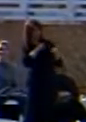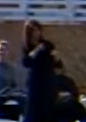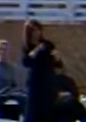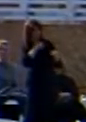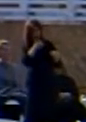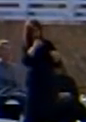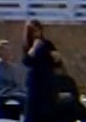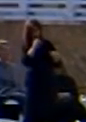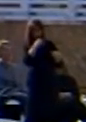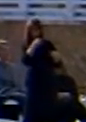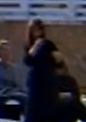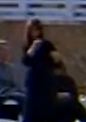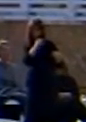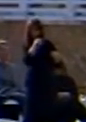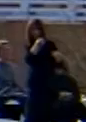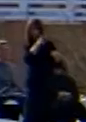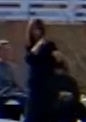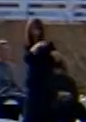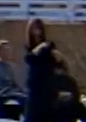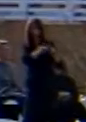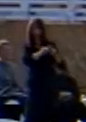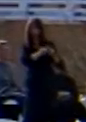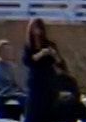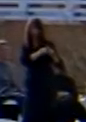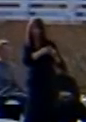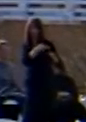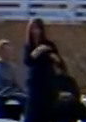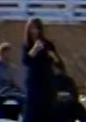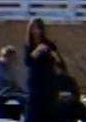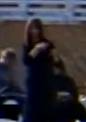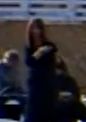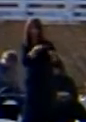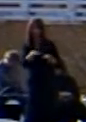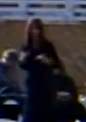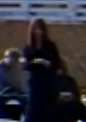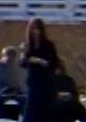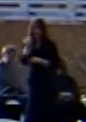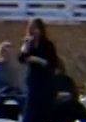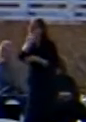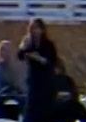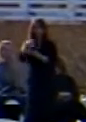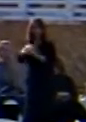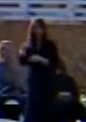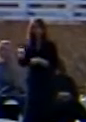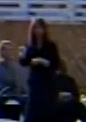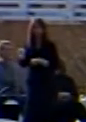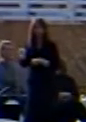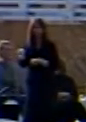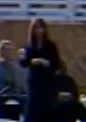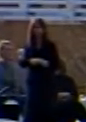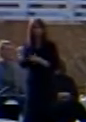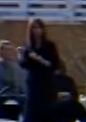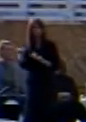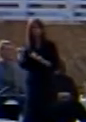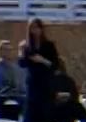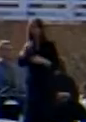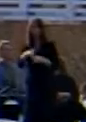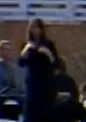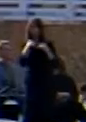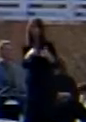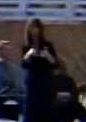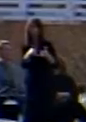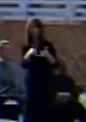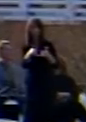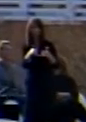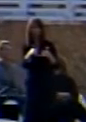Martin Sr. in the beginning. And now we have the Muhammad Ali Center. And so this